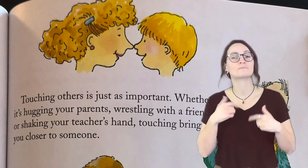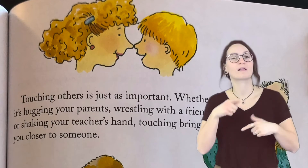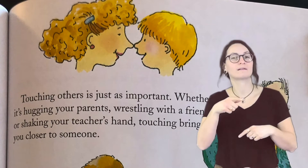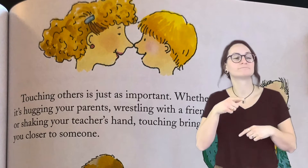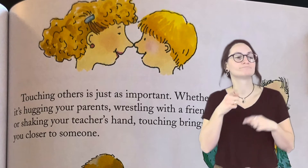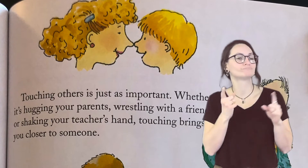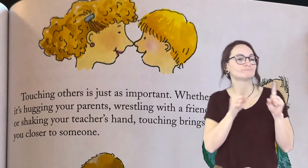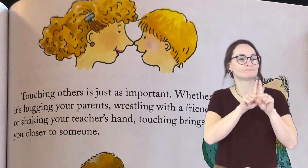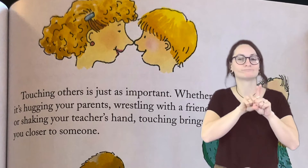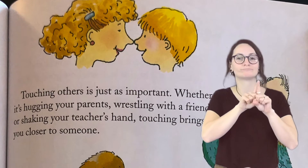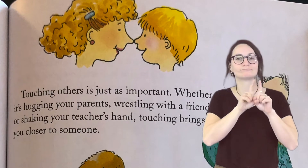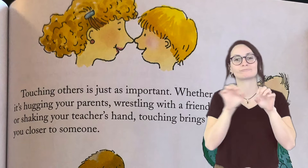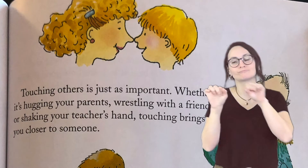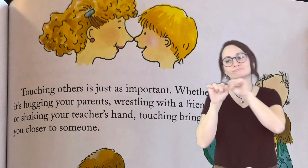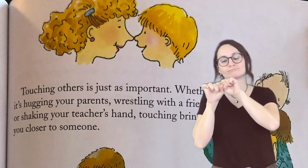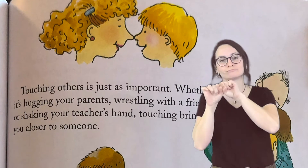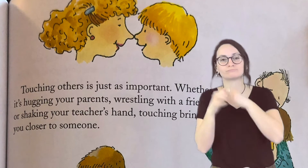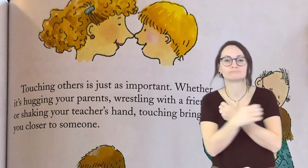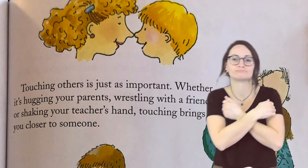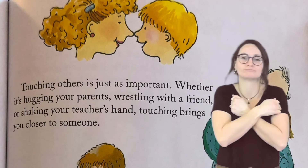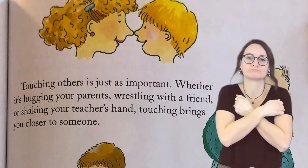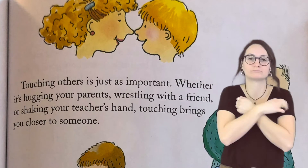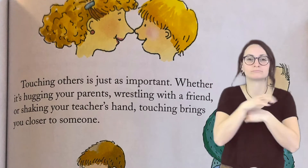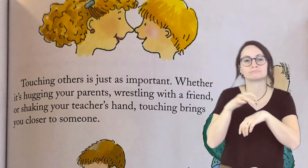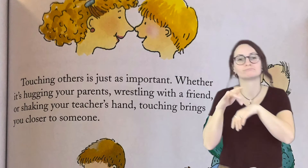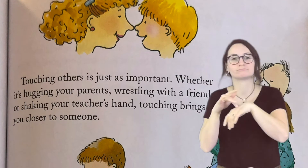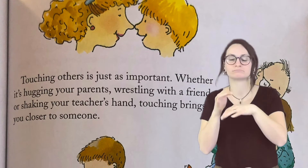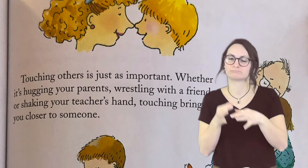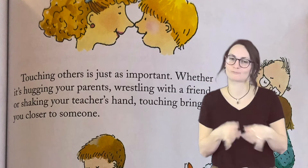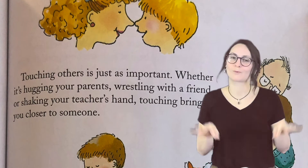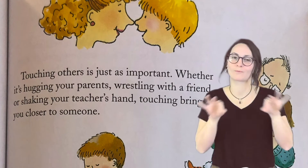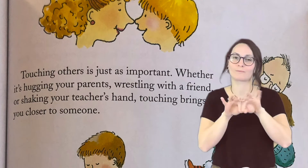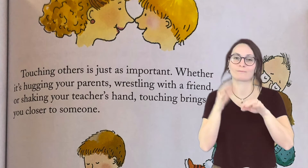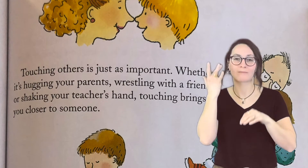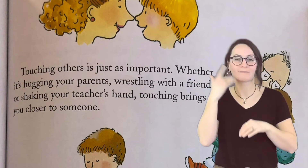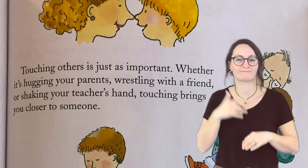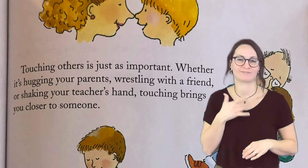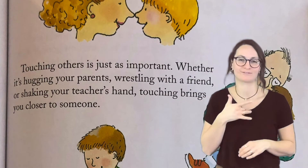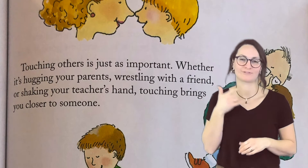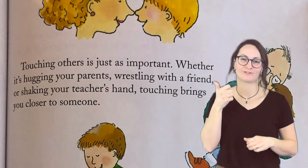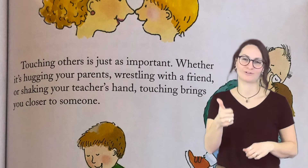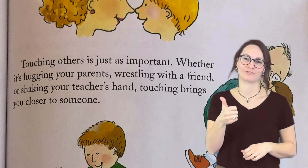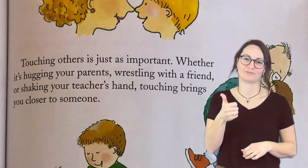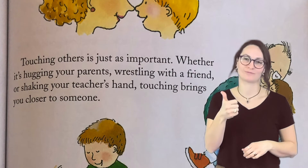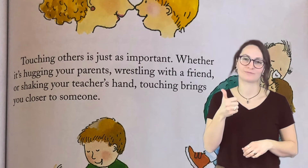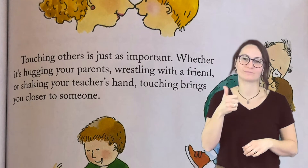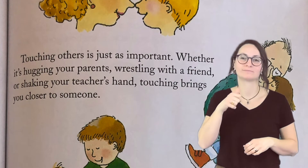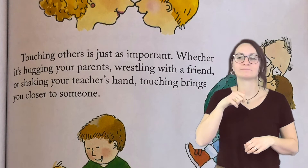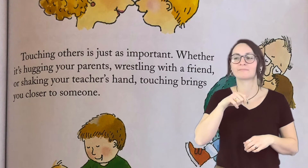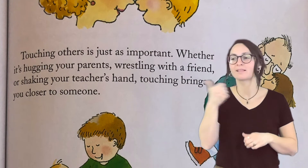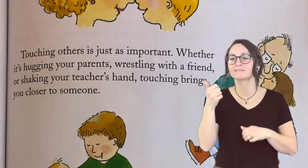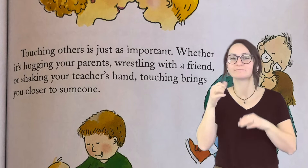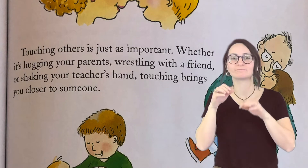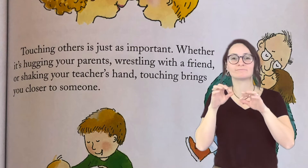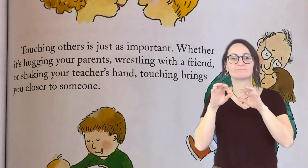Touching others is just as important, whether it's hugging your parents, wrestling with a friend, or shaking your teacher's